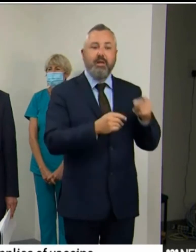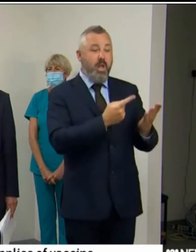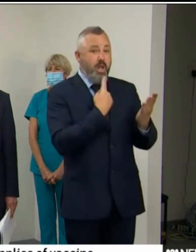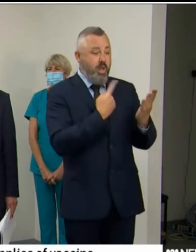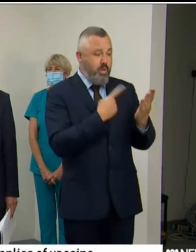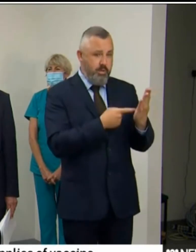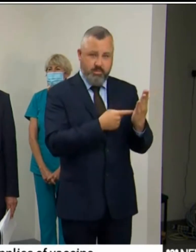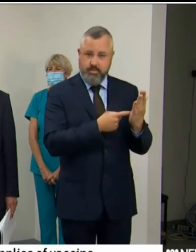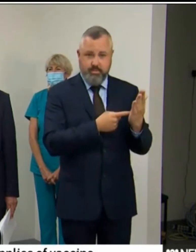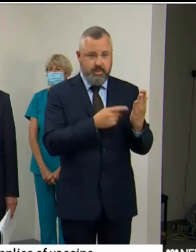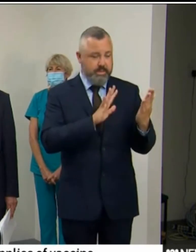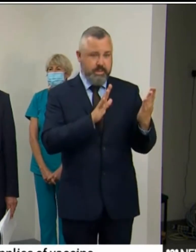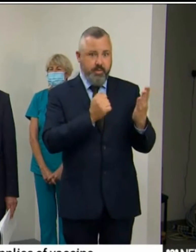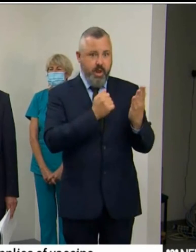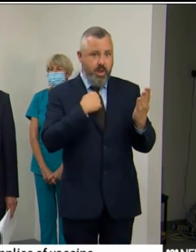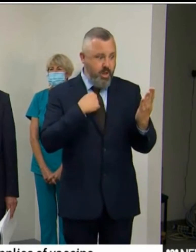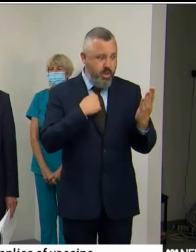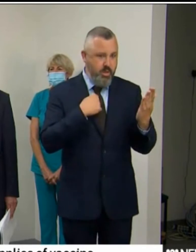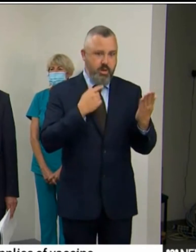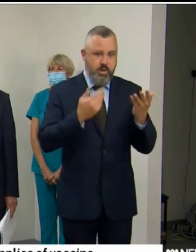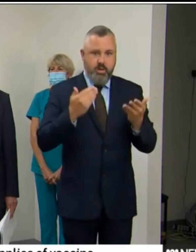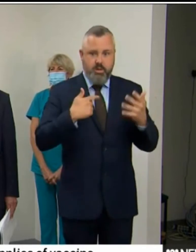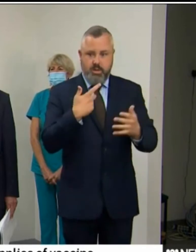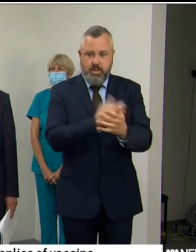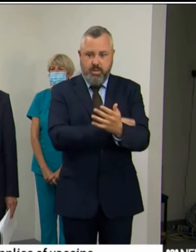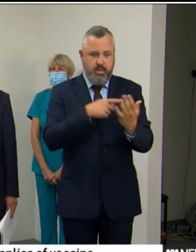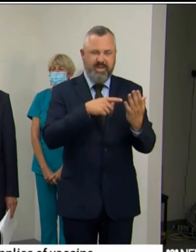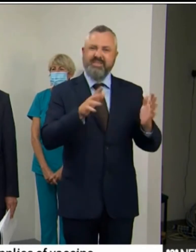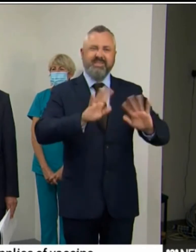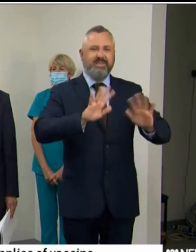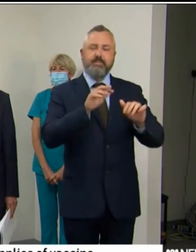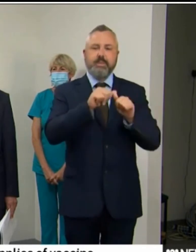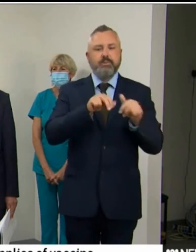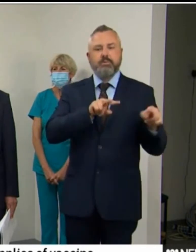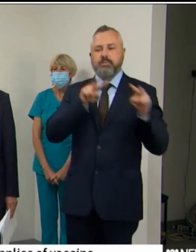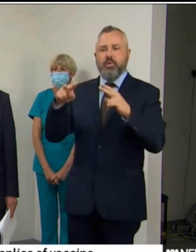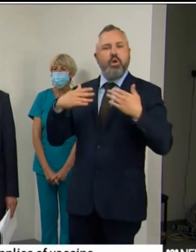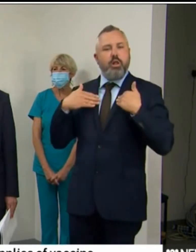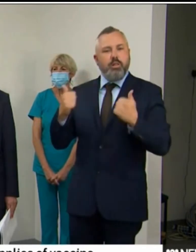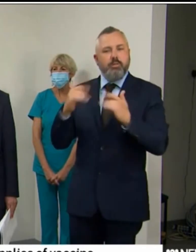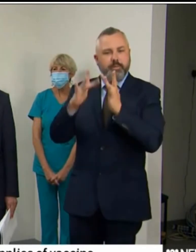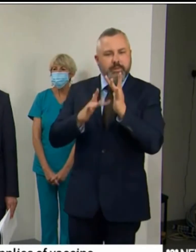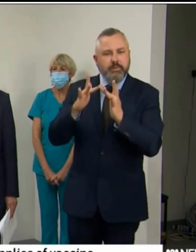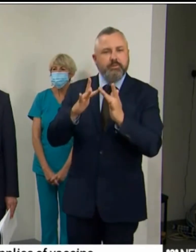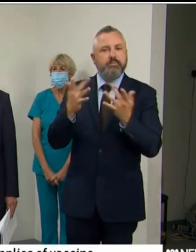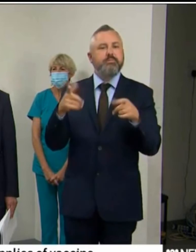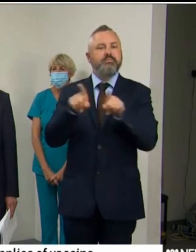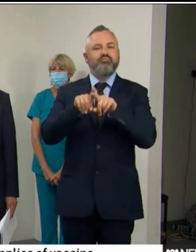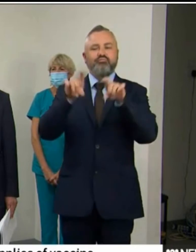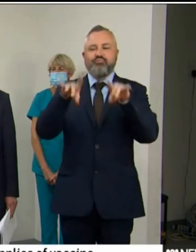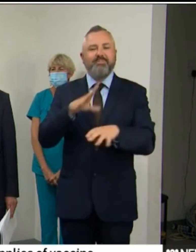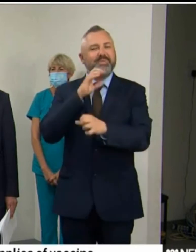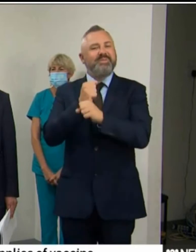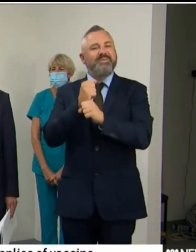trying to work out what to do about the vaccine. You do need to be looking at the health lines, like the Australian government